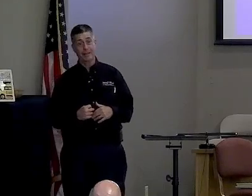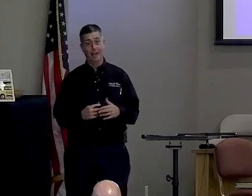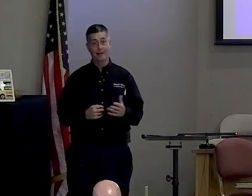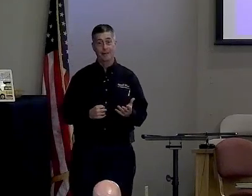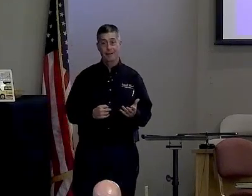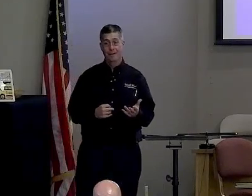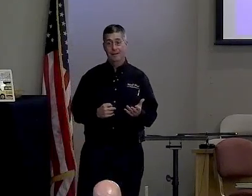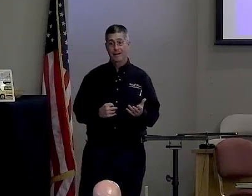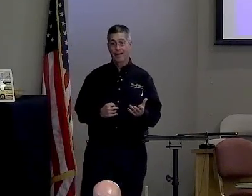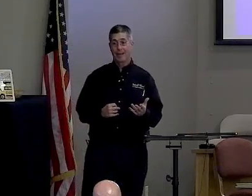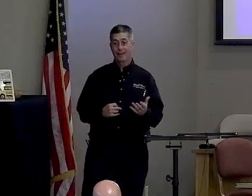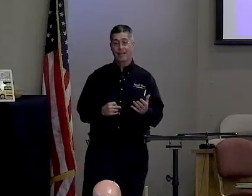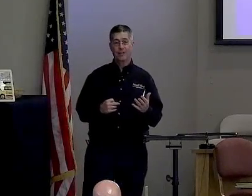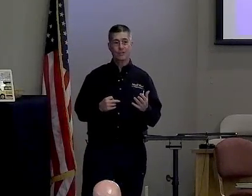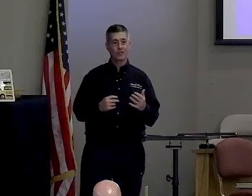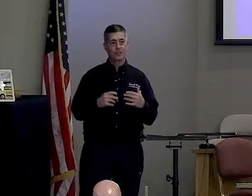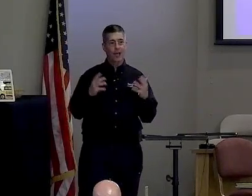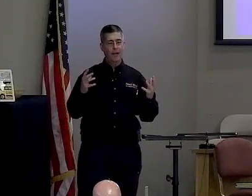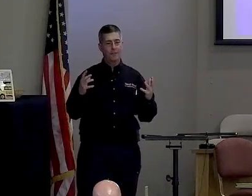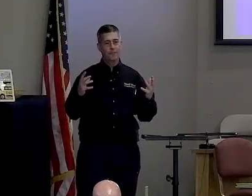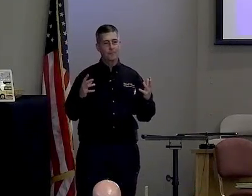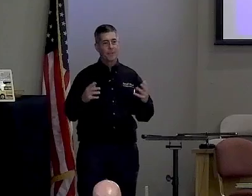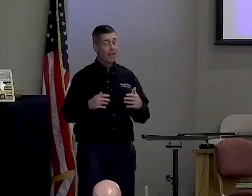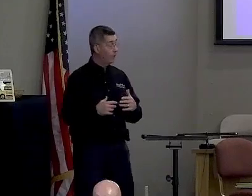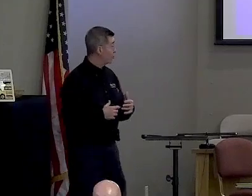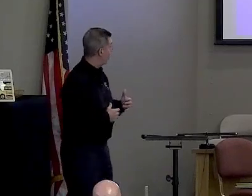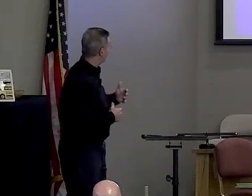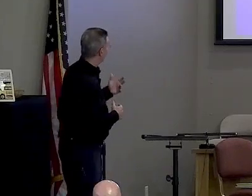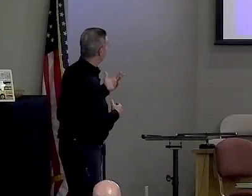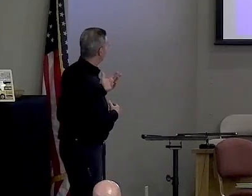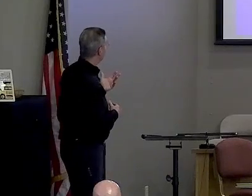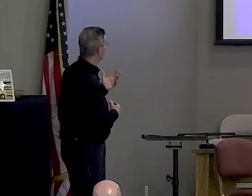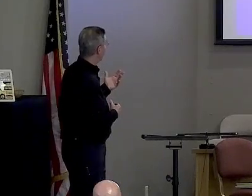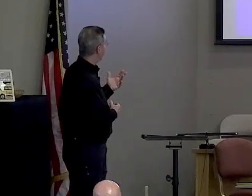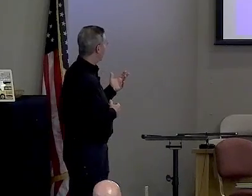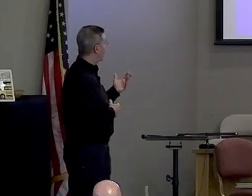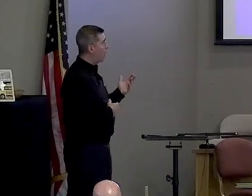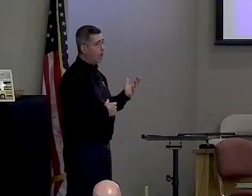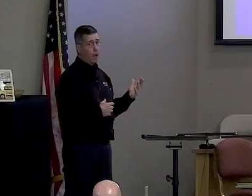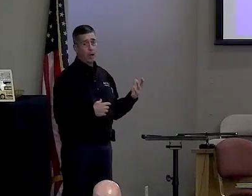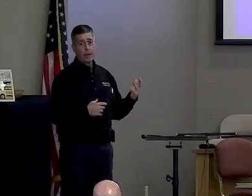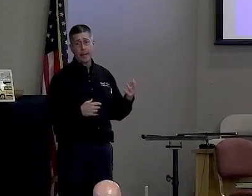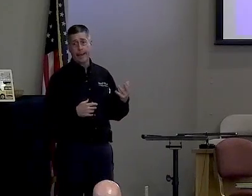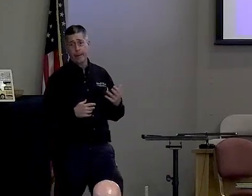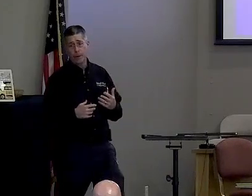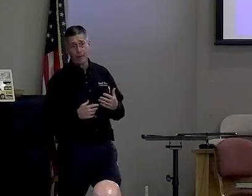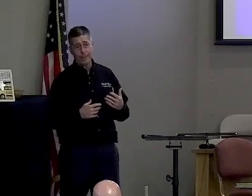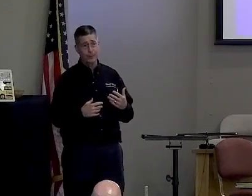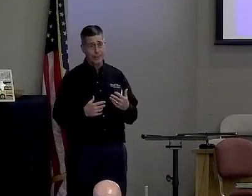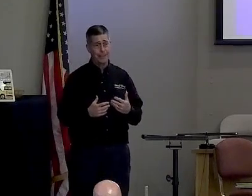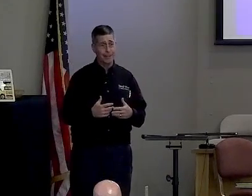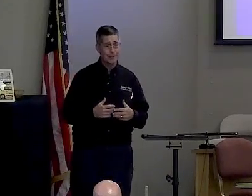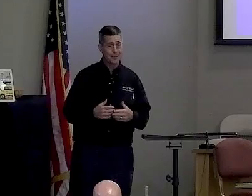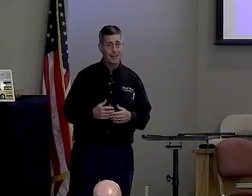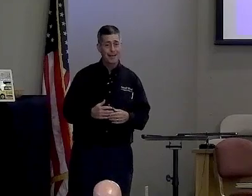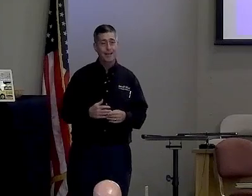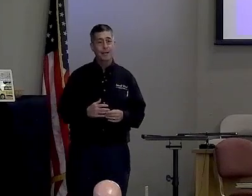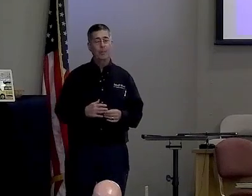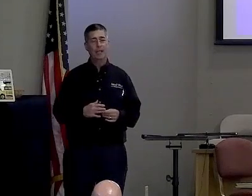that? And it's just tough. And the interpreter over there is going like, okay, what do I do with this? Because